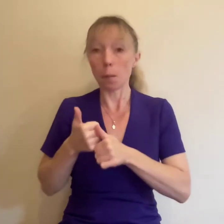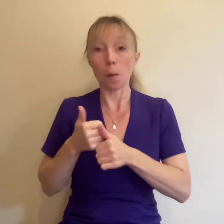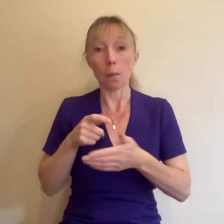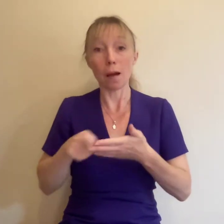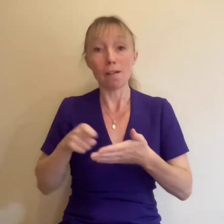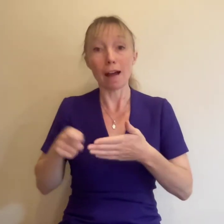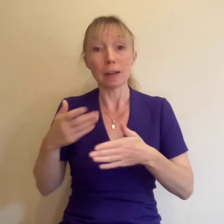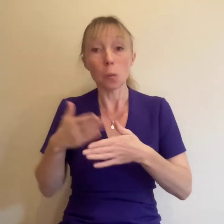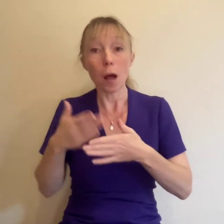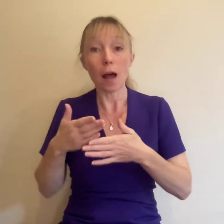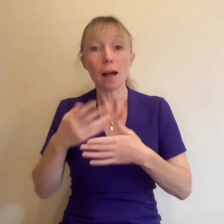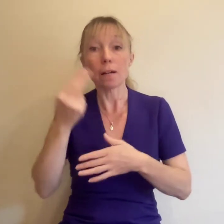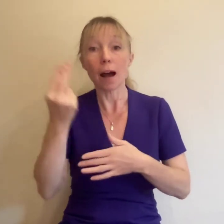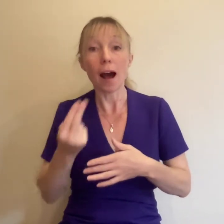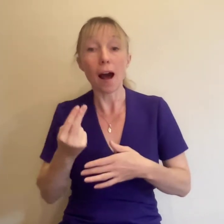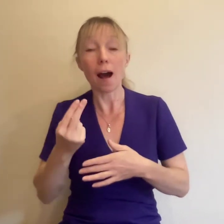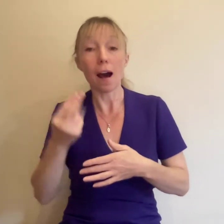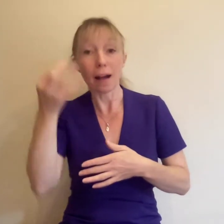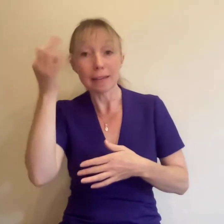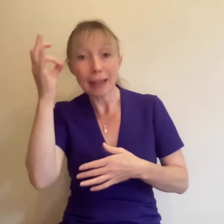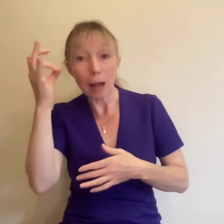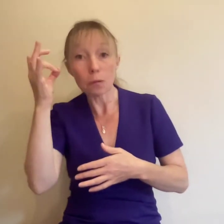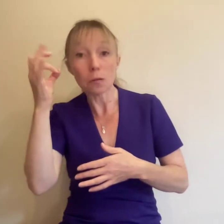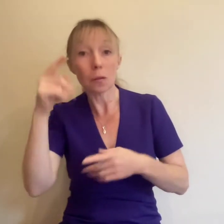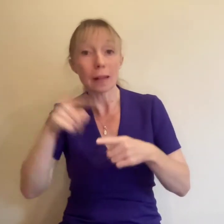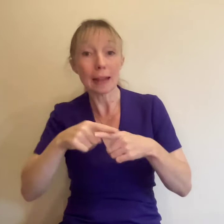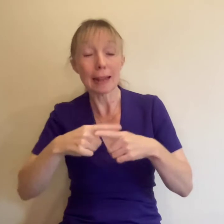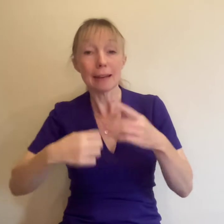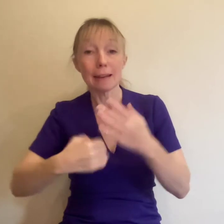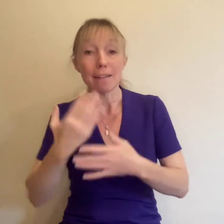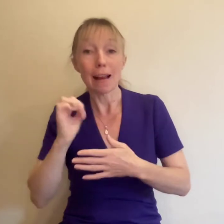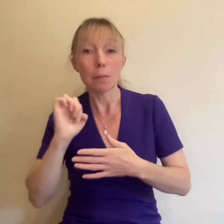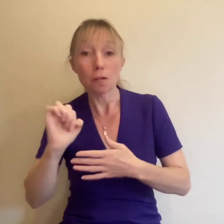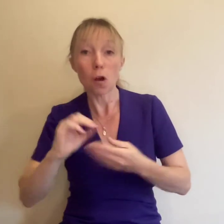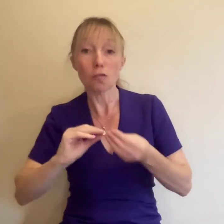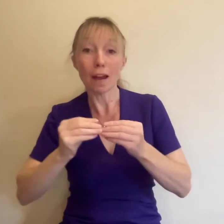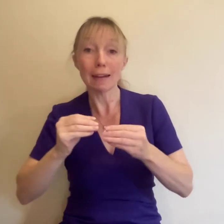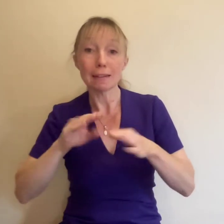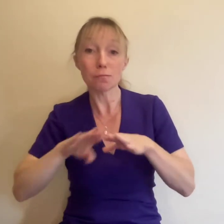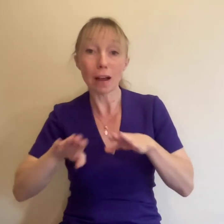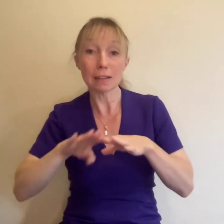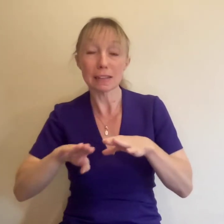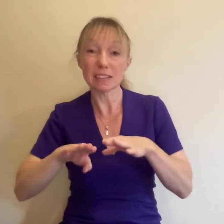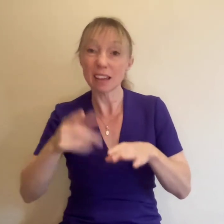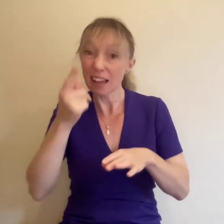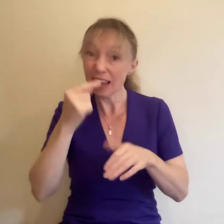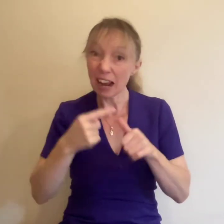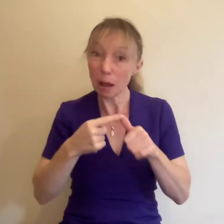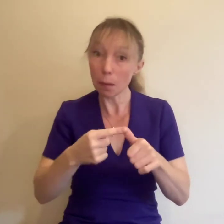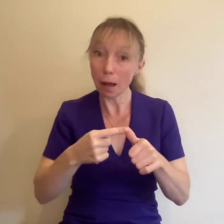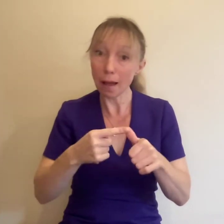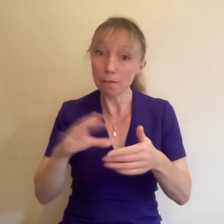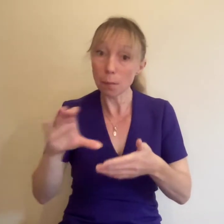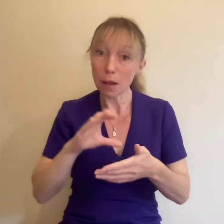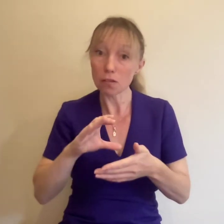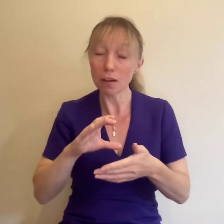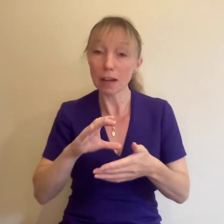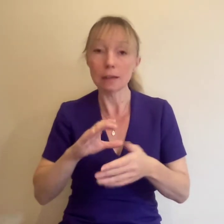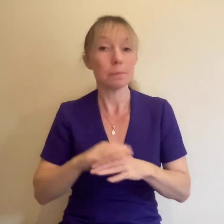Council England's Develop Your Own Creative Practice. Can I apply for a bursary? No. Can the